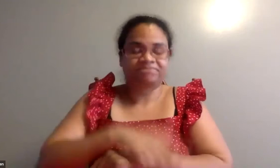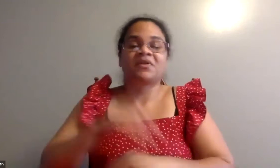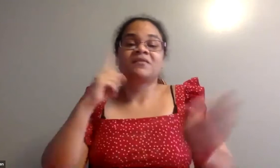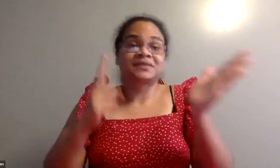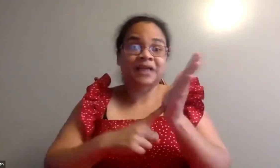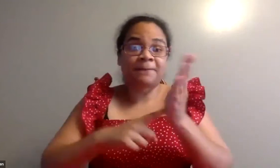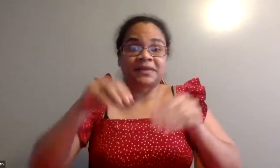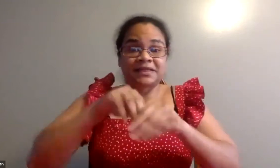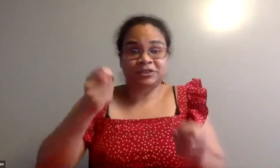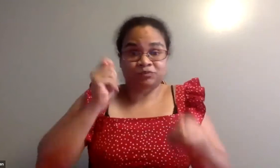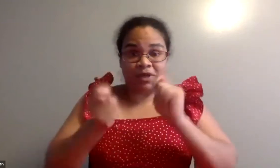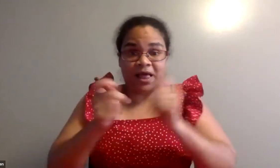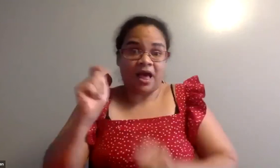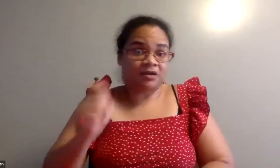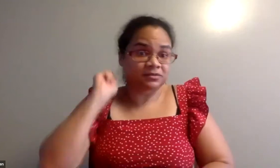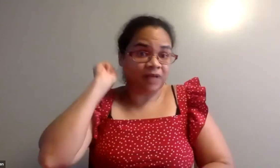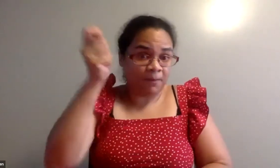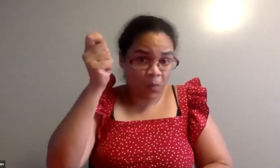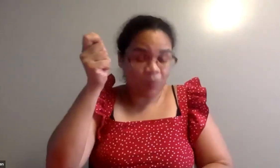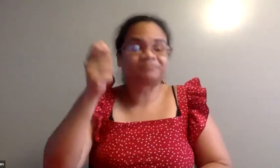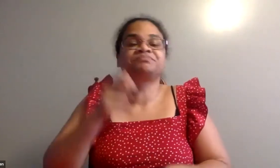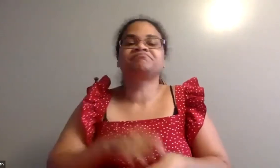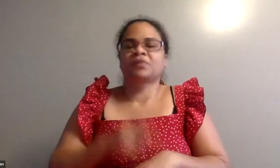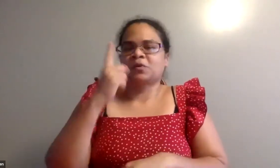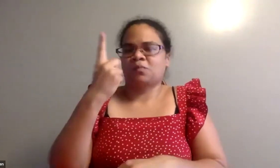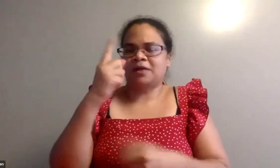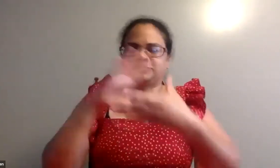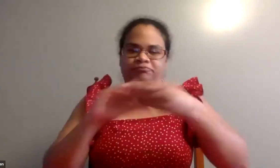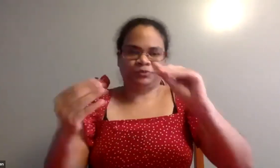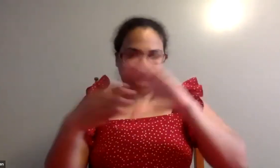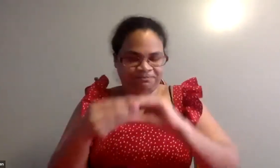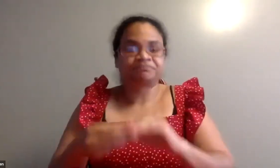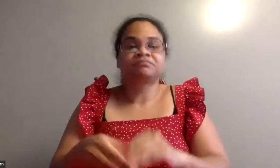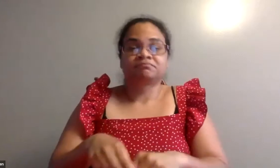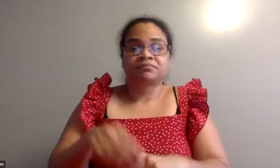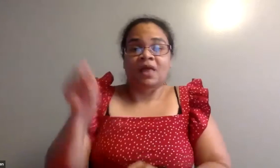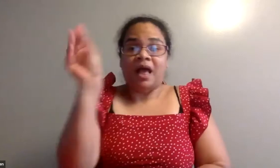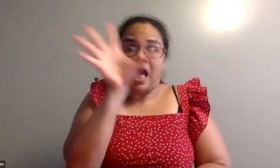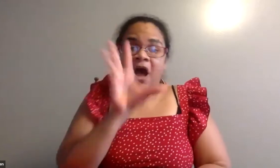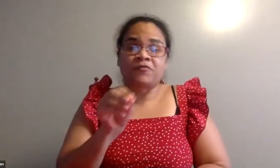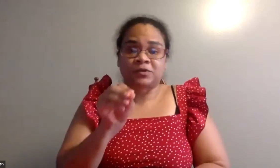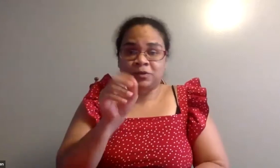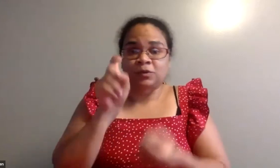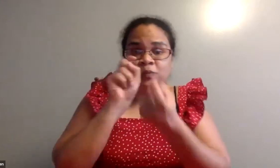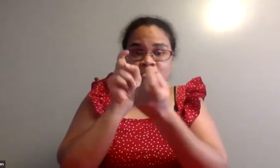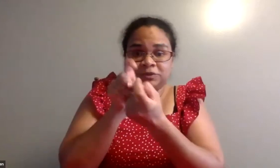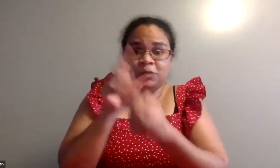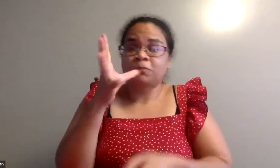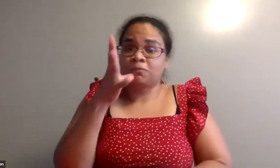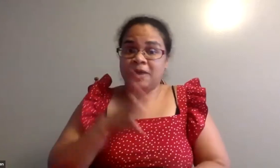So I'm just going to share a few of these stories about silk cotton trees. In Trinidad and Tobago, an African